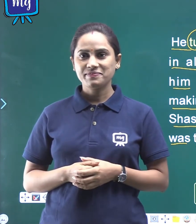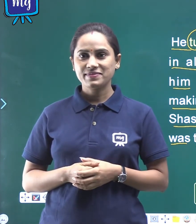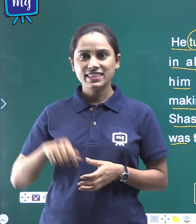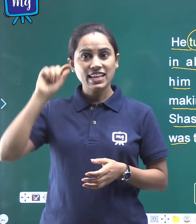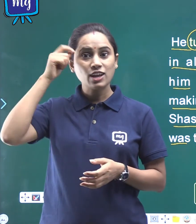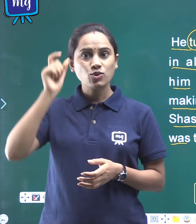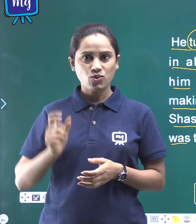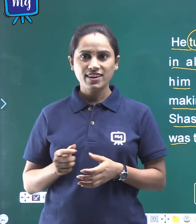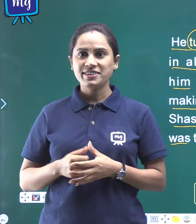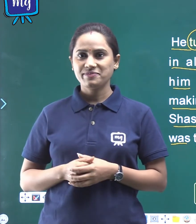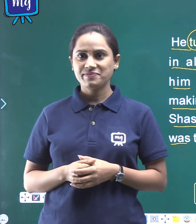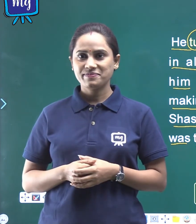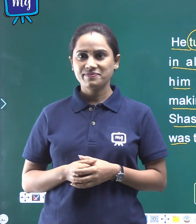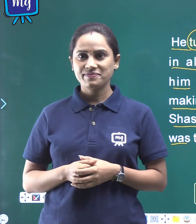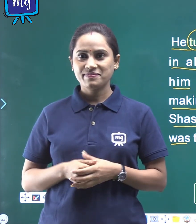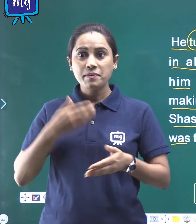tutored,